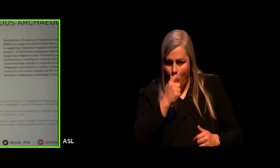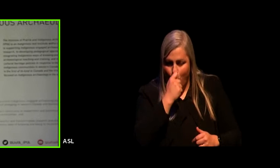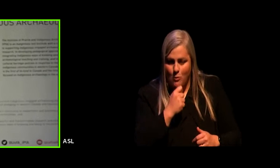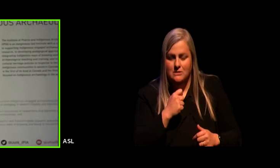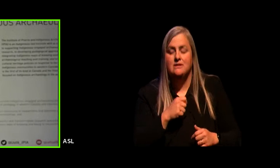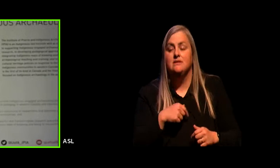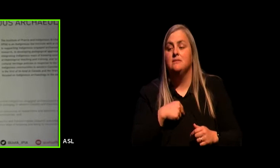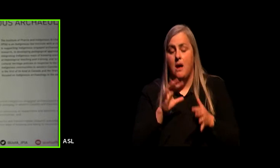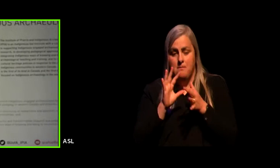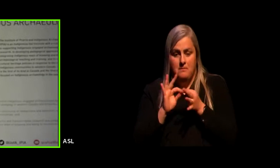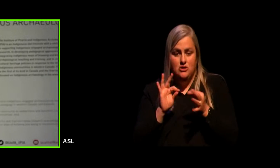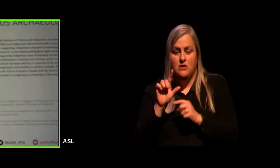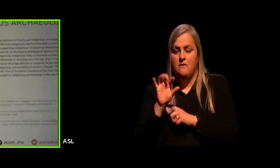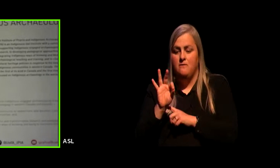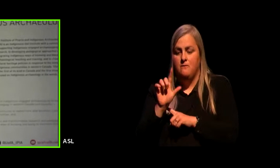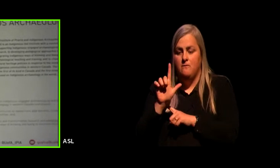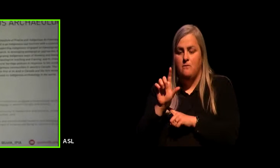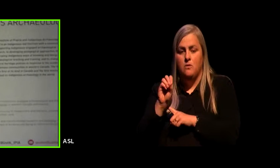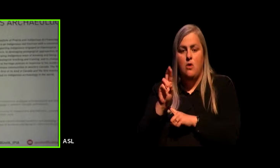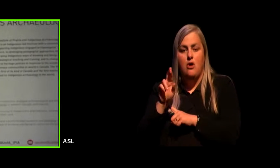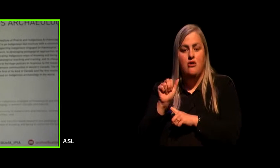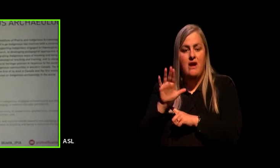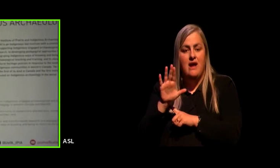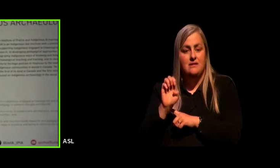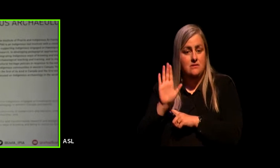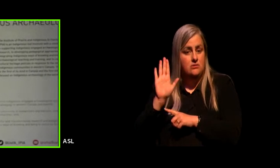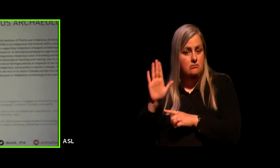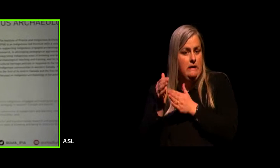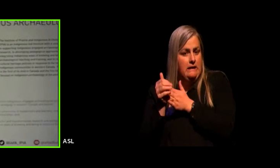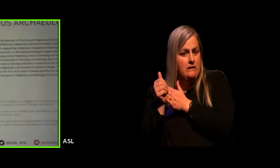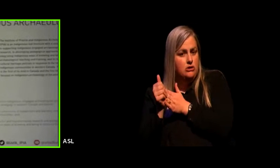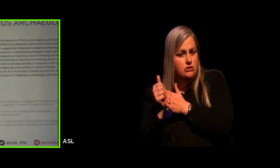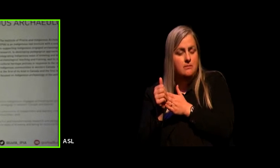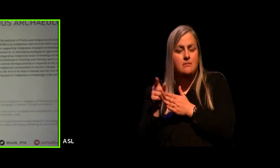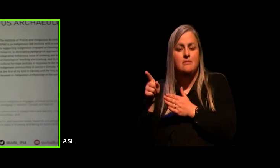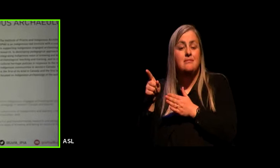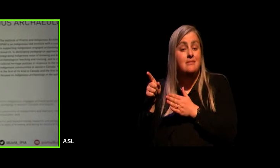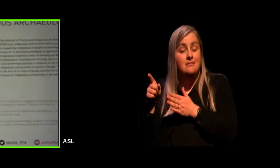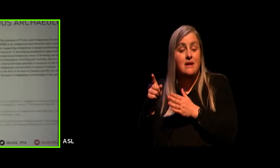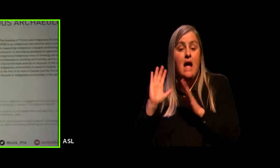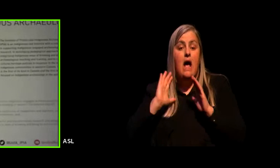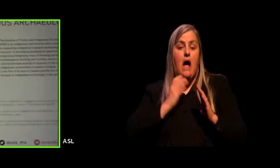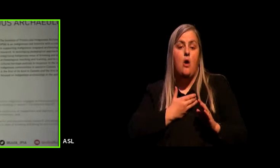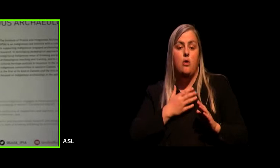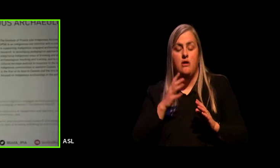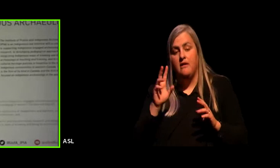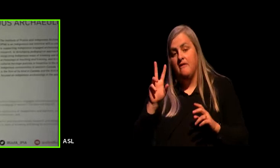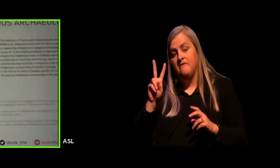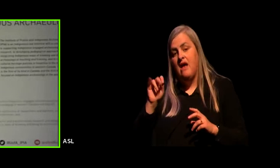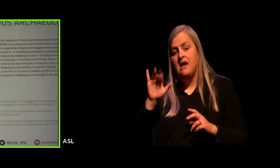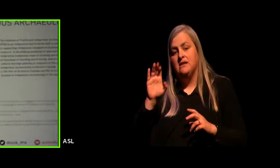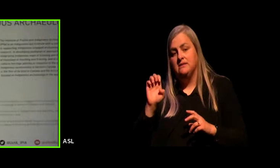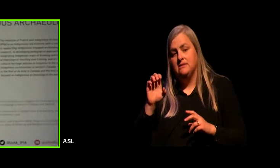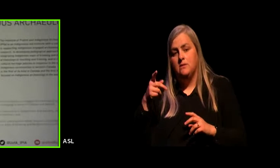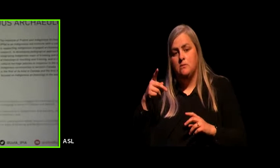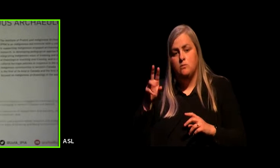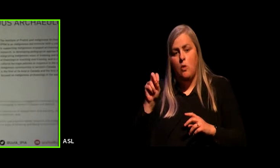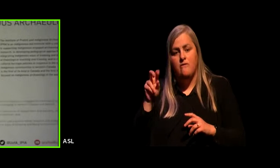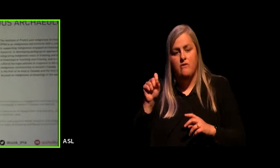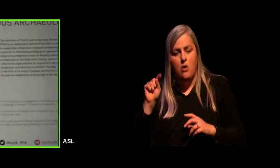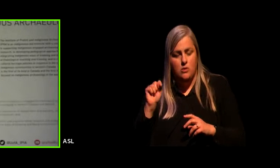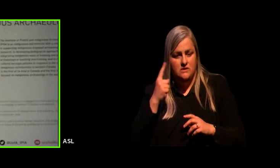mention Florence. And it was under Florence's leadership that Florence is our Vice Provost of Indigenous Programming and Research, that